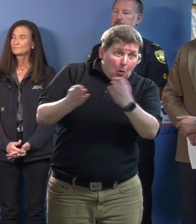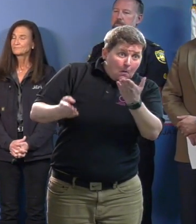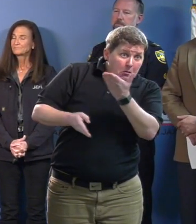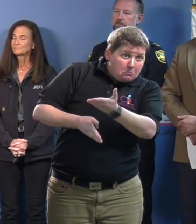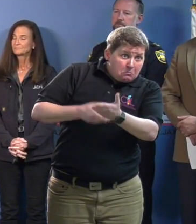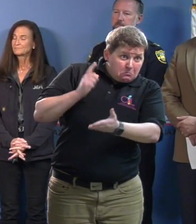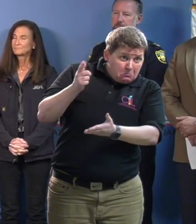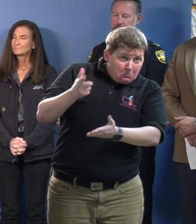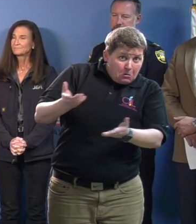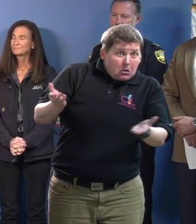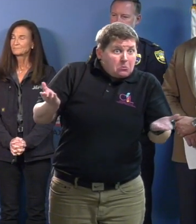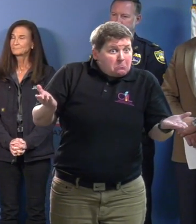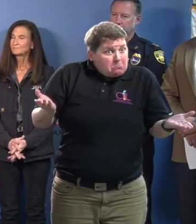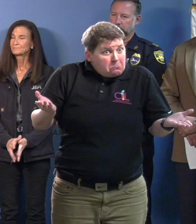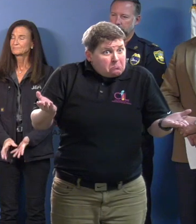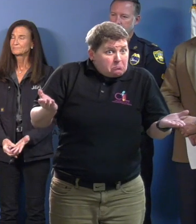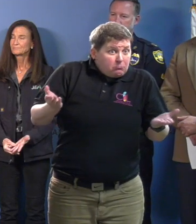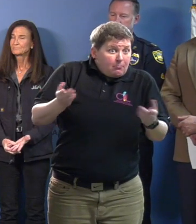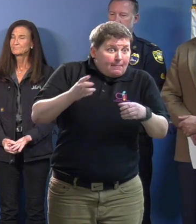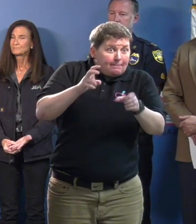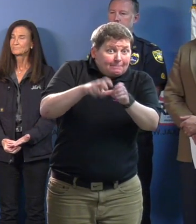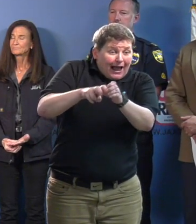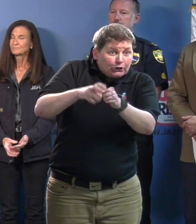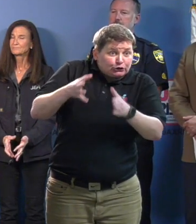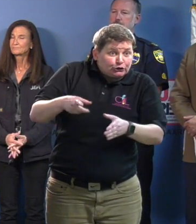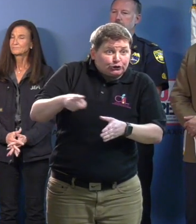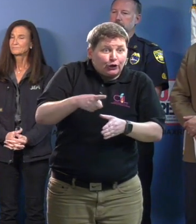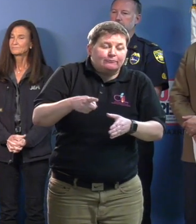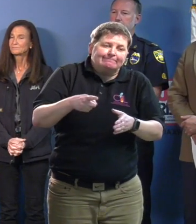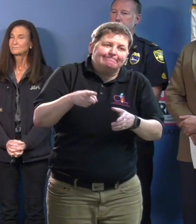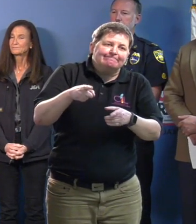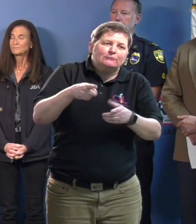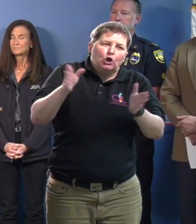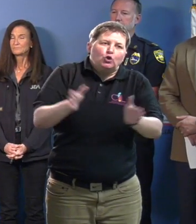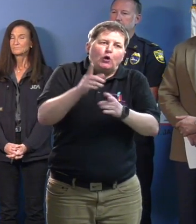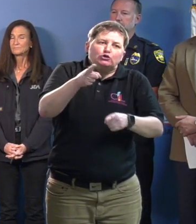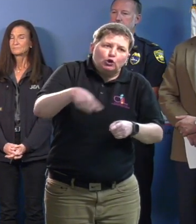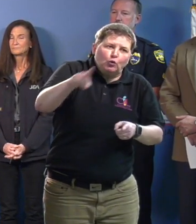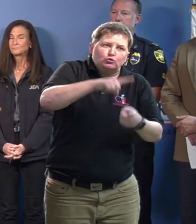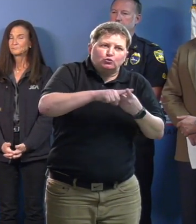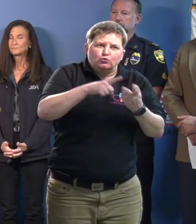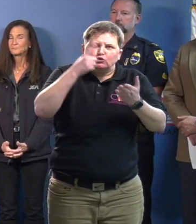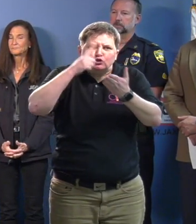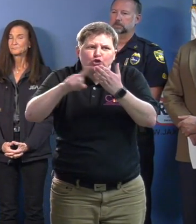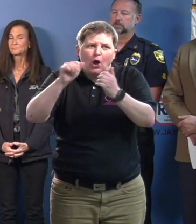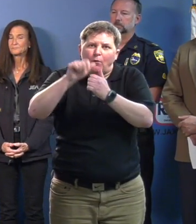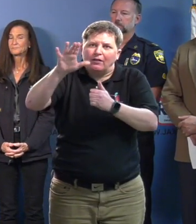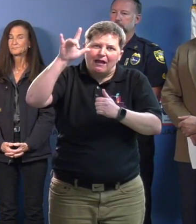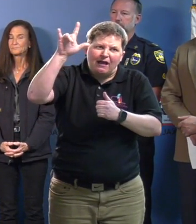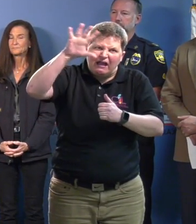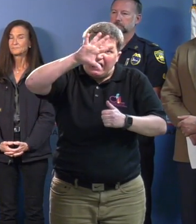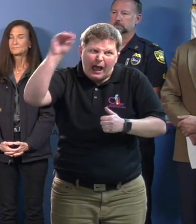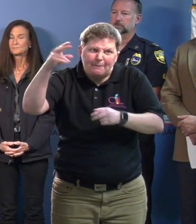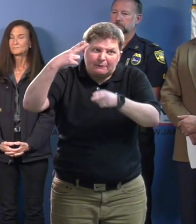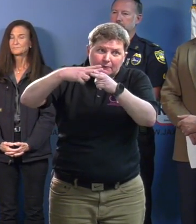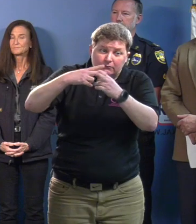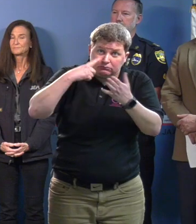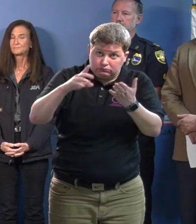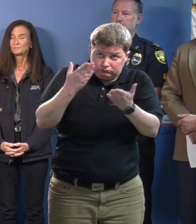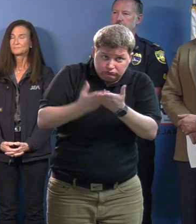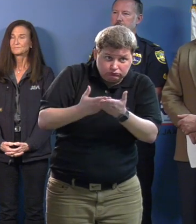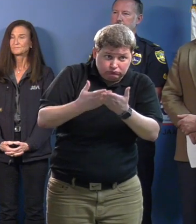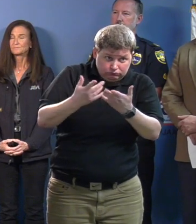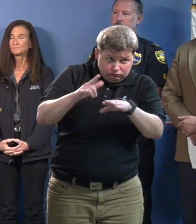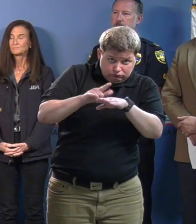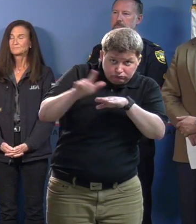open. Passengers are strongly encouraged to check with their respective airlines to verify schedules before coming to the airport. The airport remains